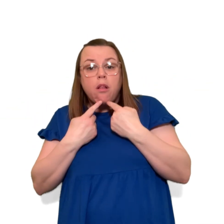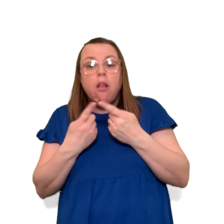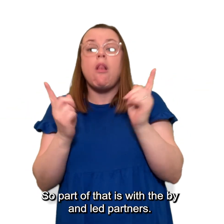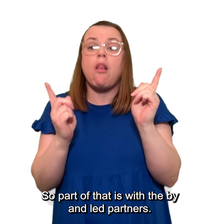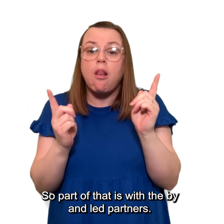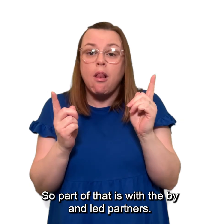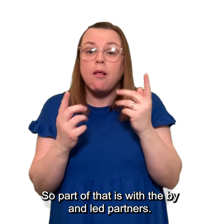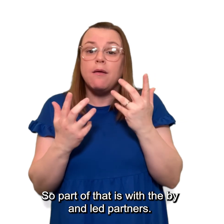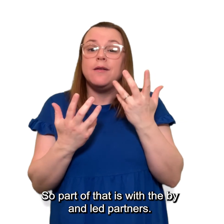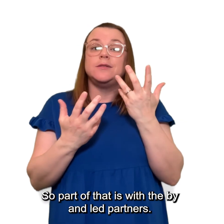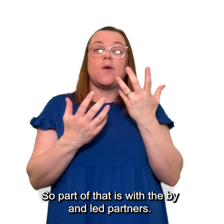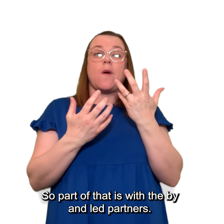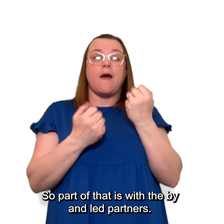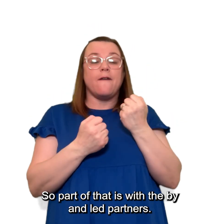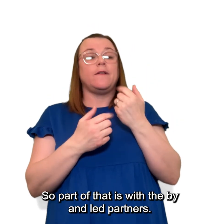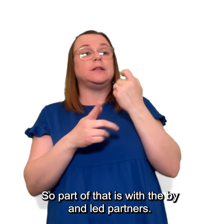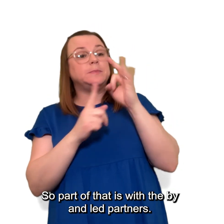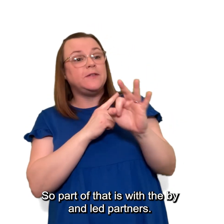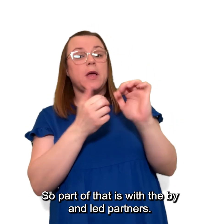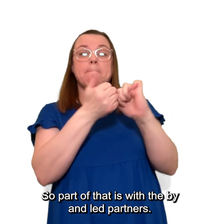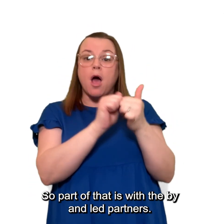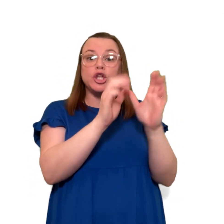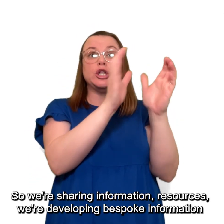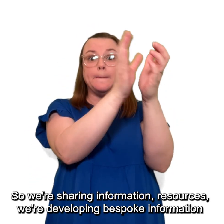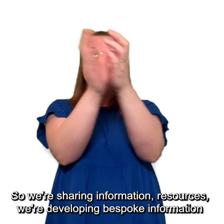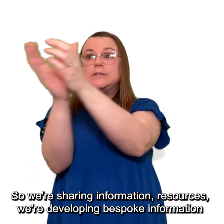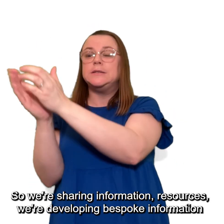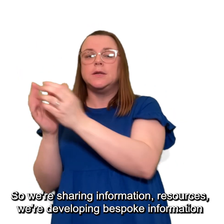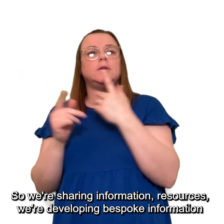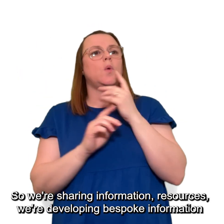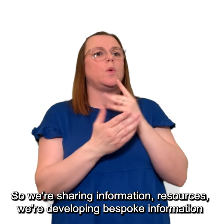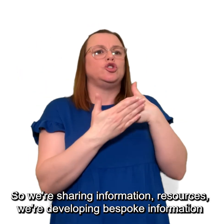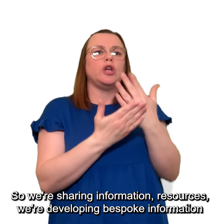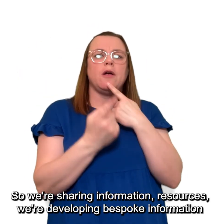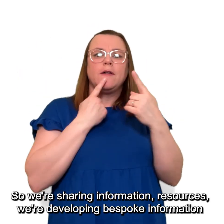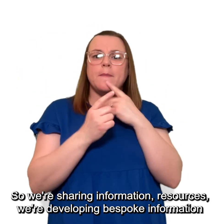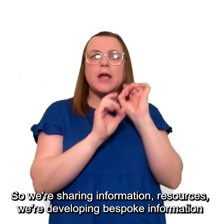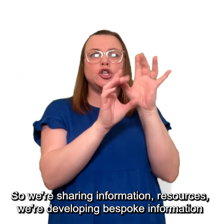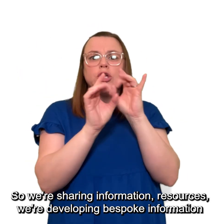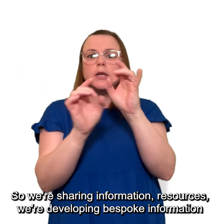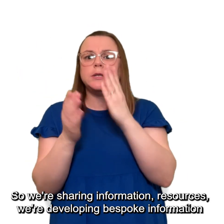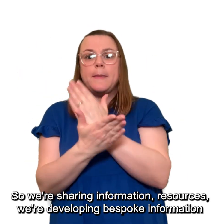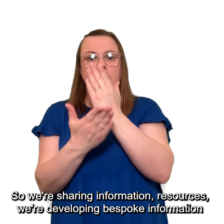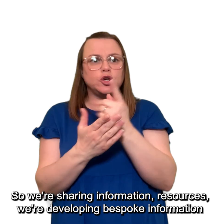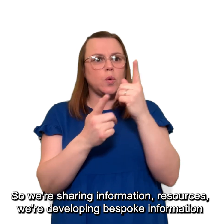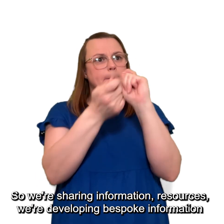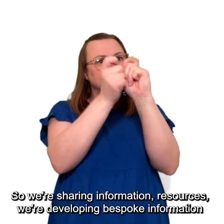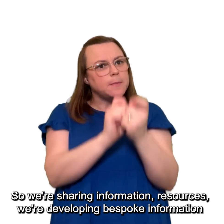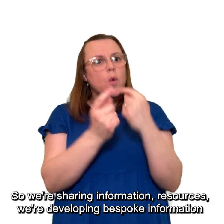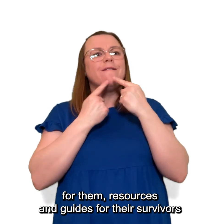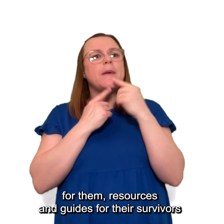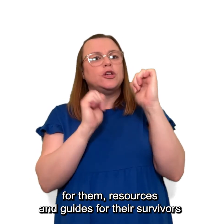widely. So part of that is with the buy-and-led partners. So we're sharing information, resources, we're developing